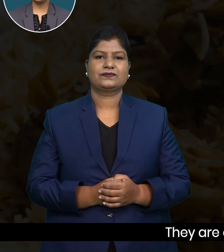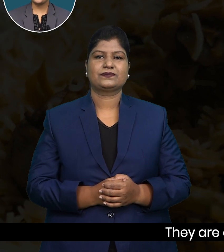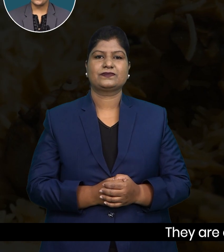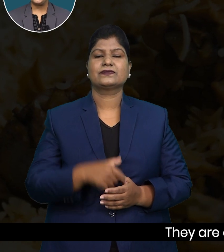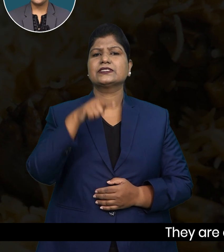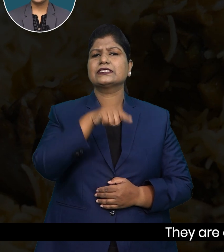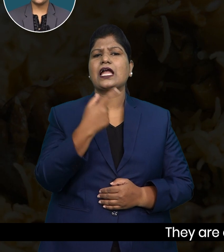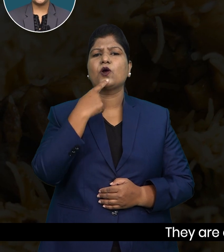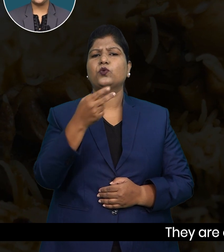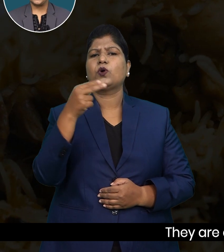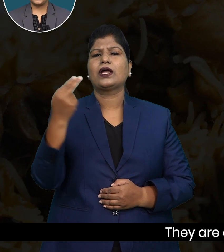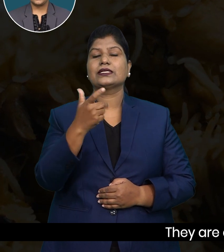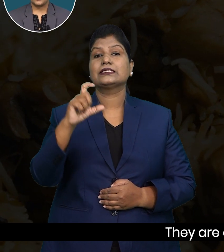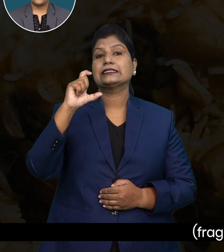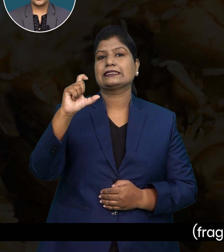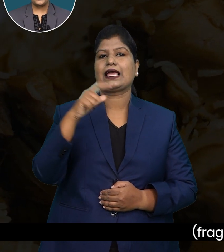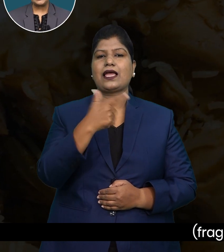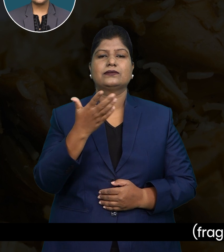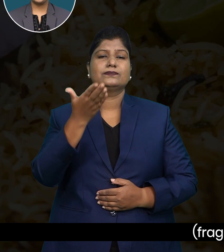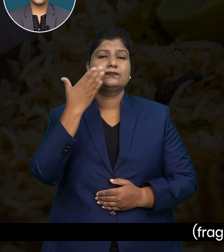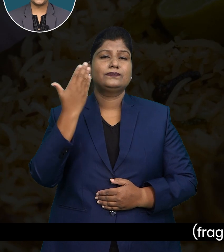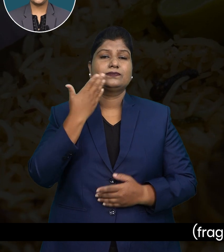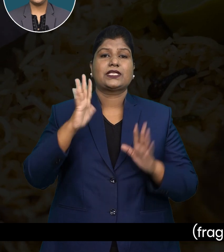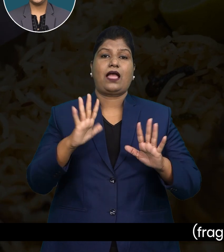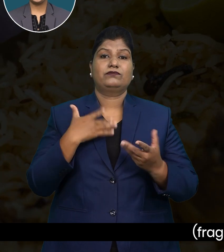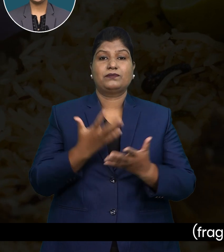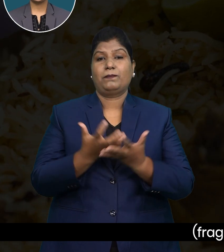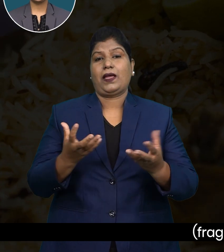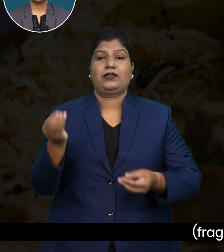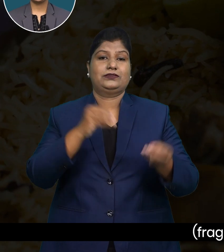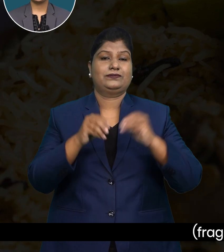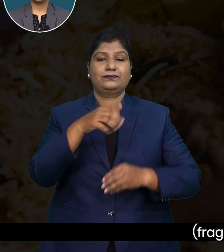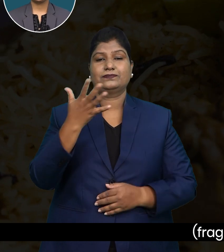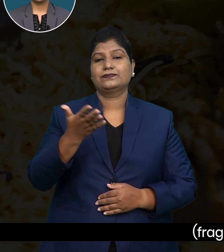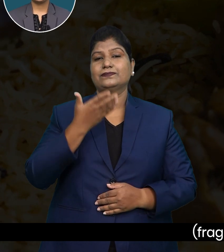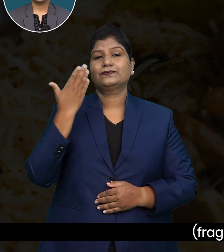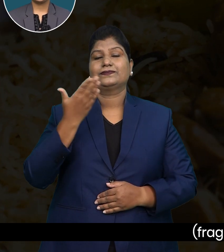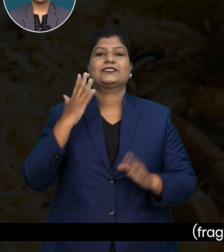They are called condiments, fragrant material.